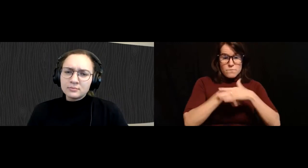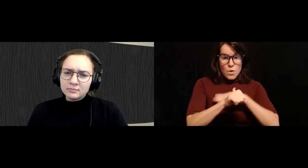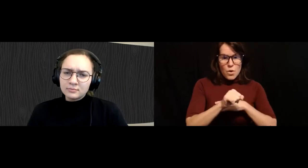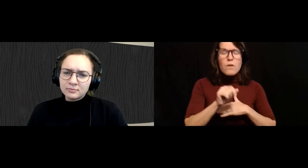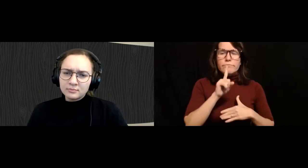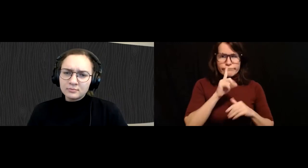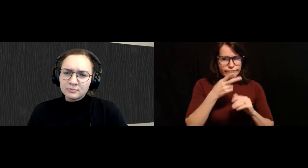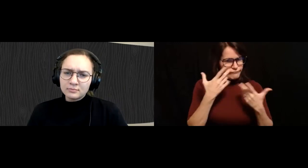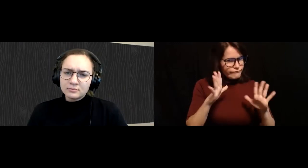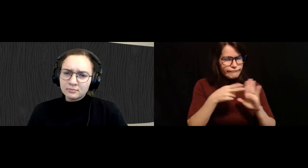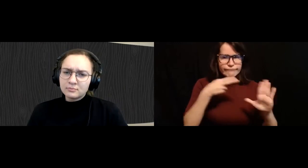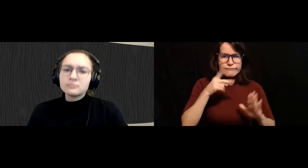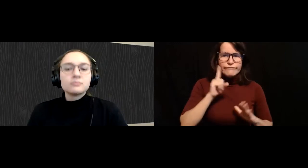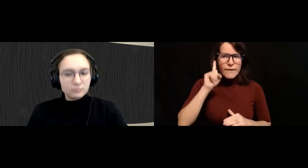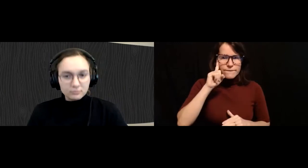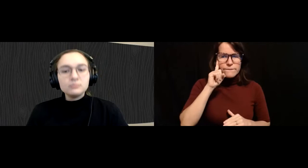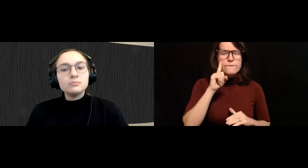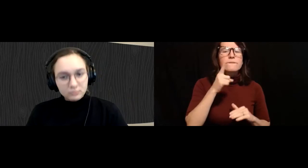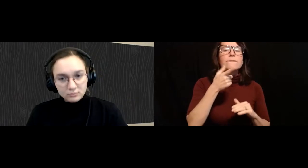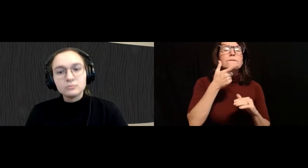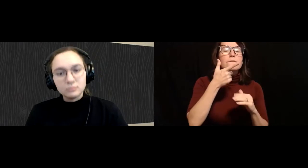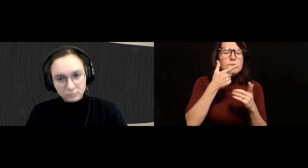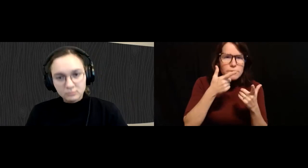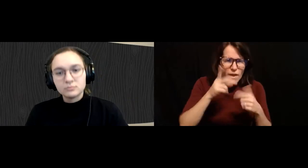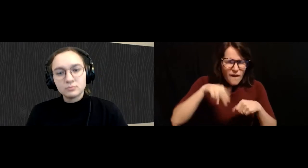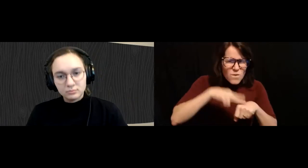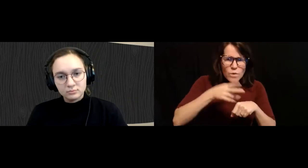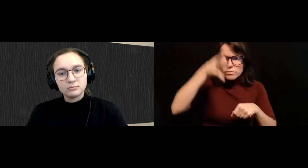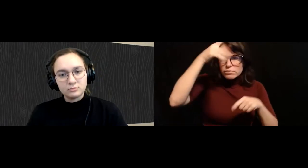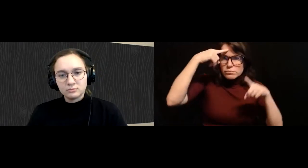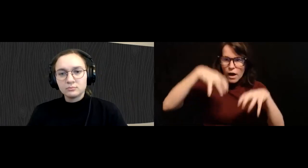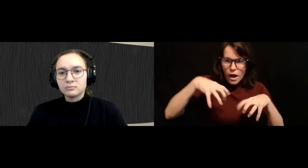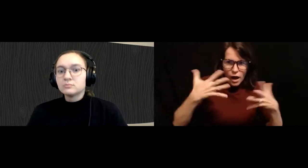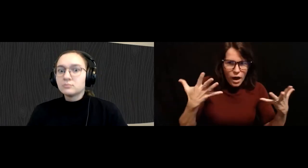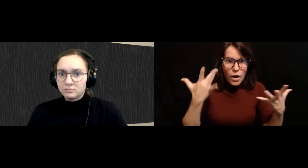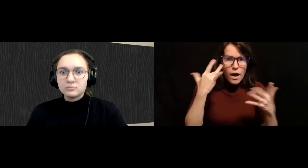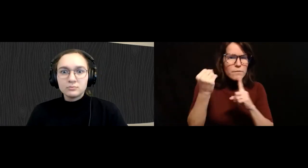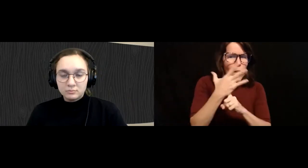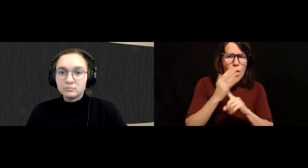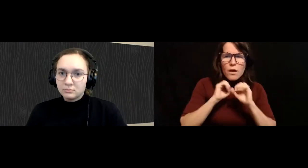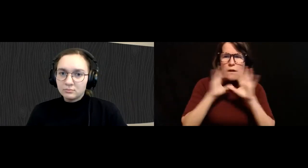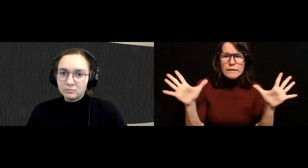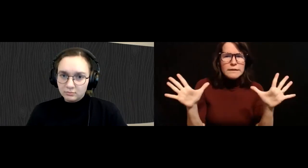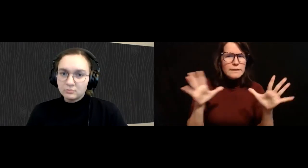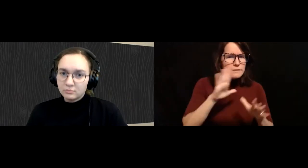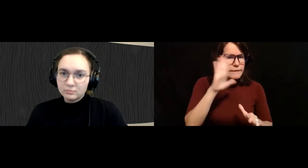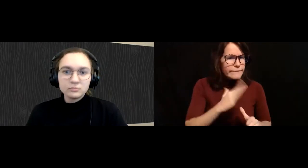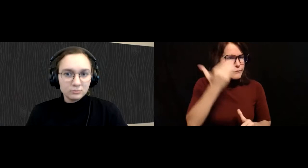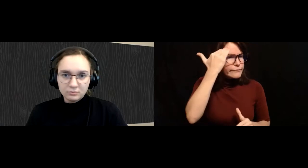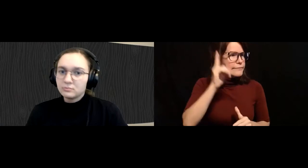Well, that's a good question. I was born deaf. My parents were in shock, as most hearing parents